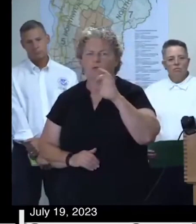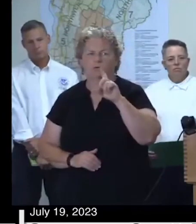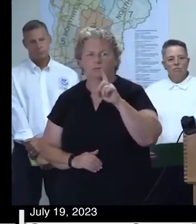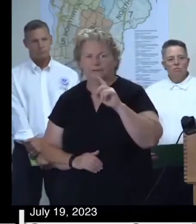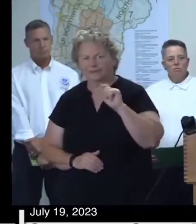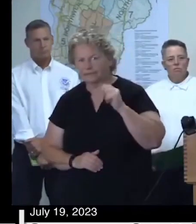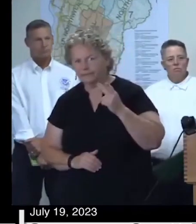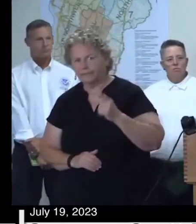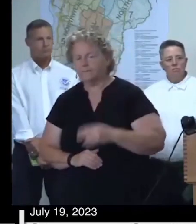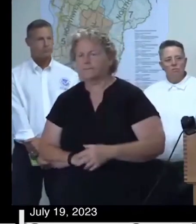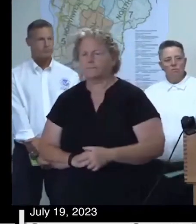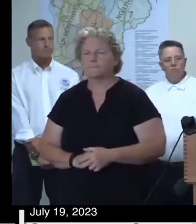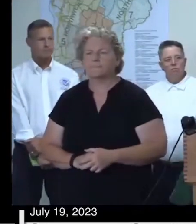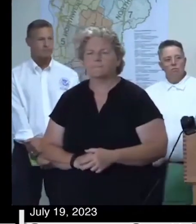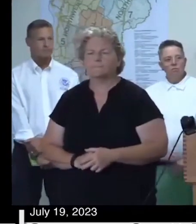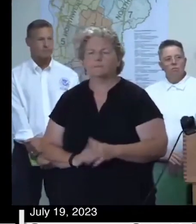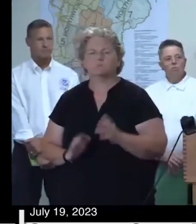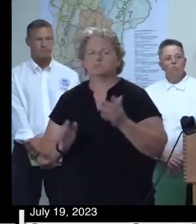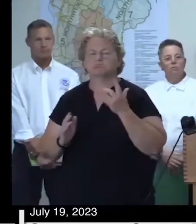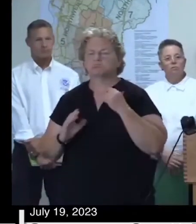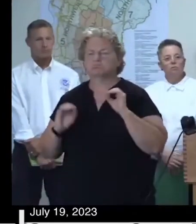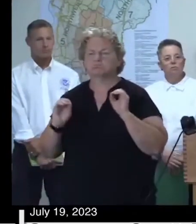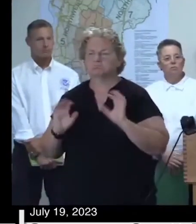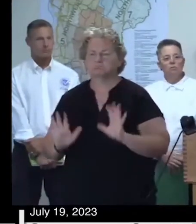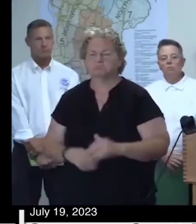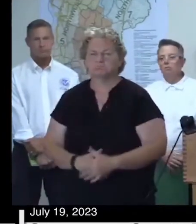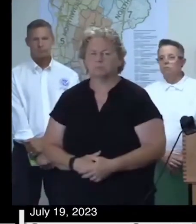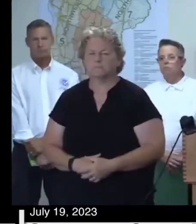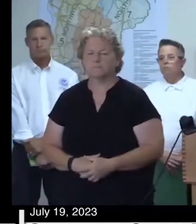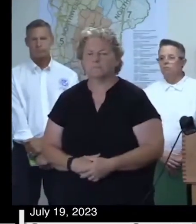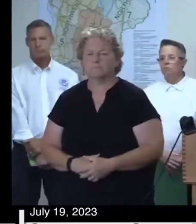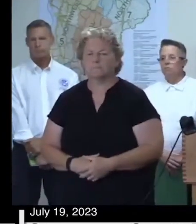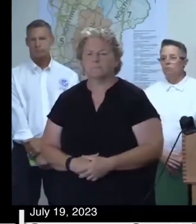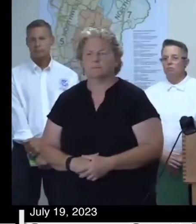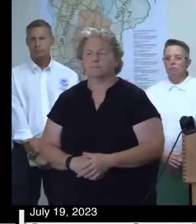I'm all set for now, thank you. Back to the room.